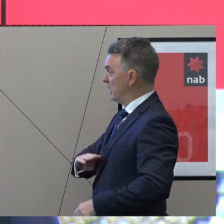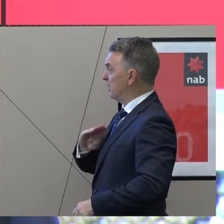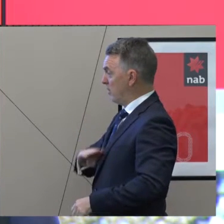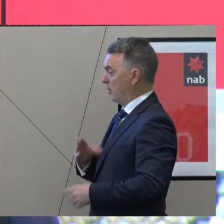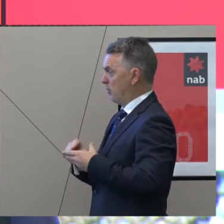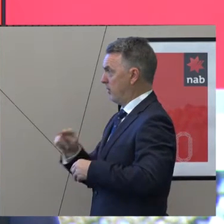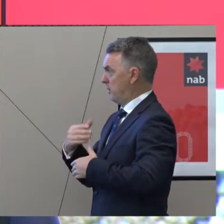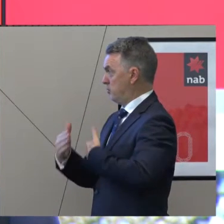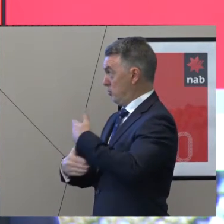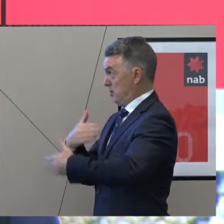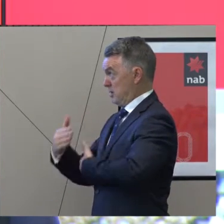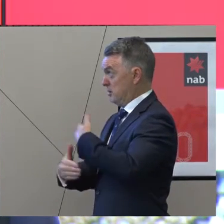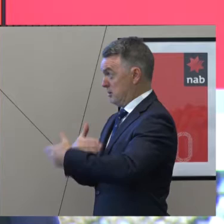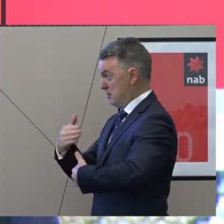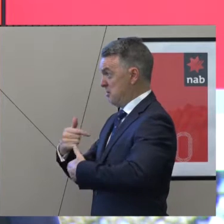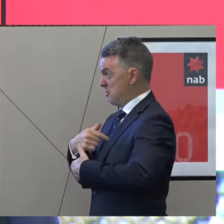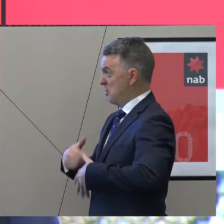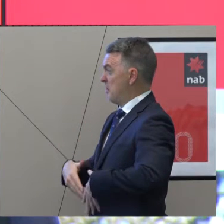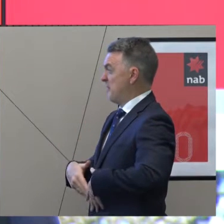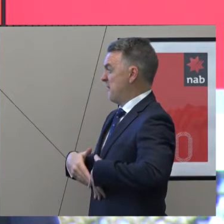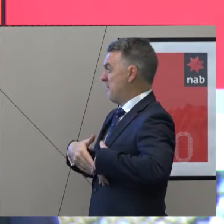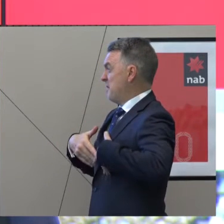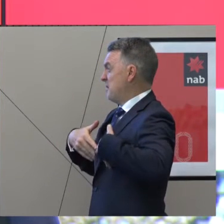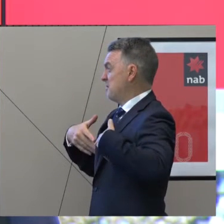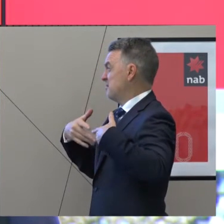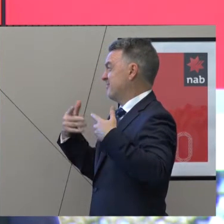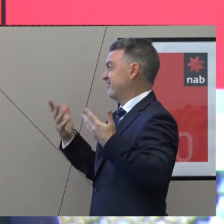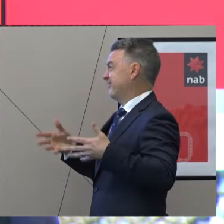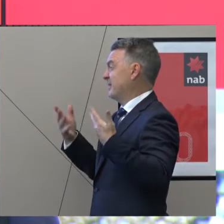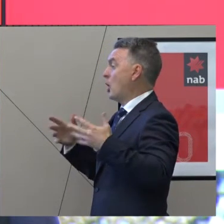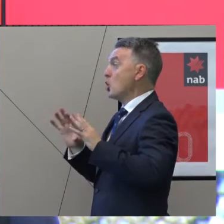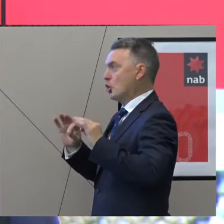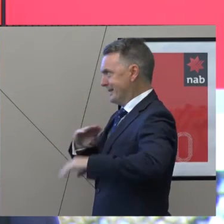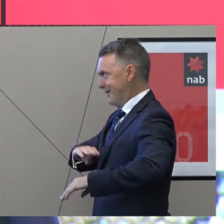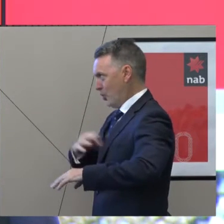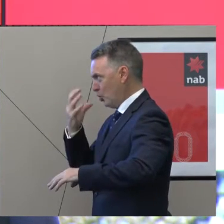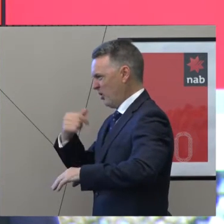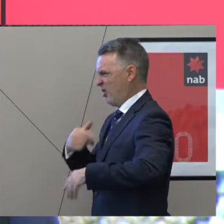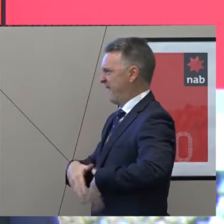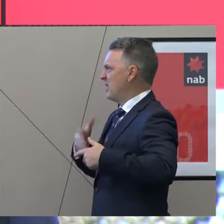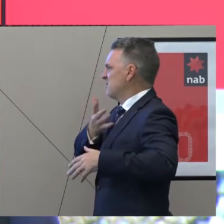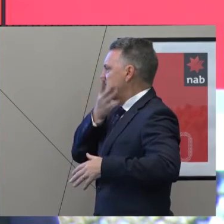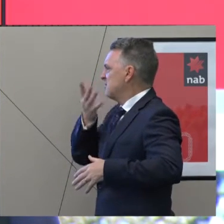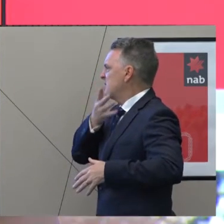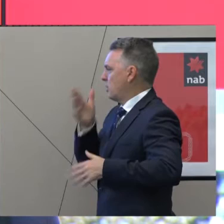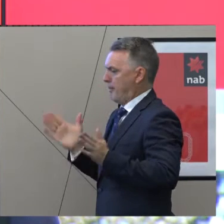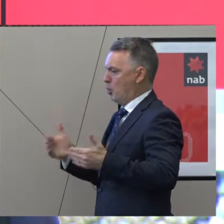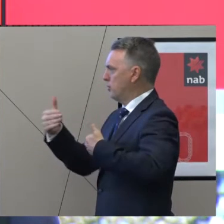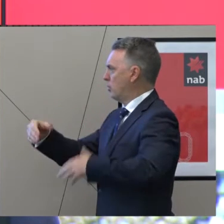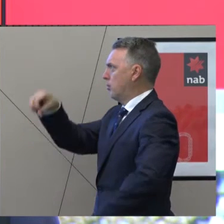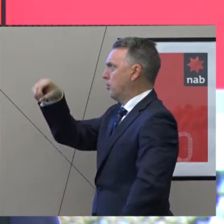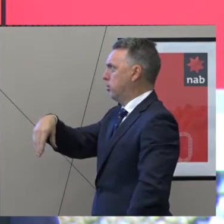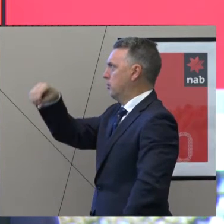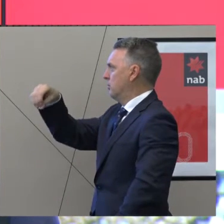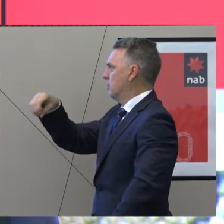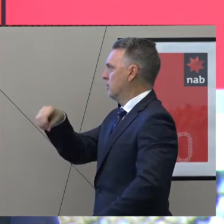the process. I felt it was just a postbox, really. And I didn't feel that it actually, I